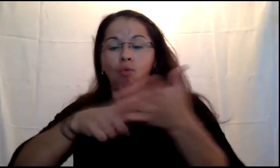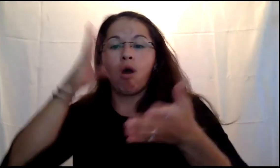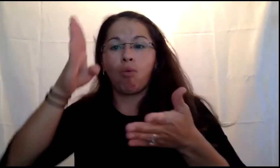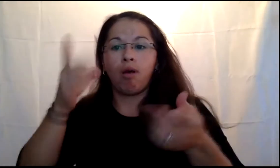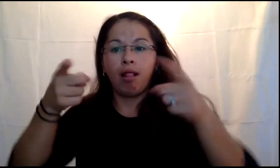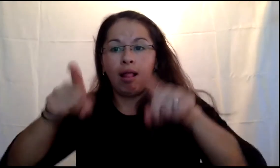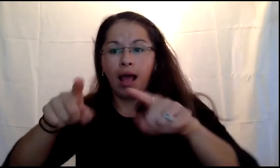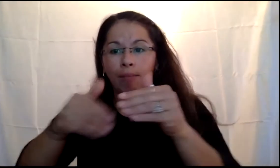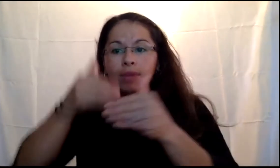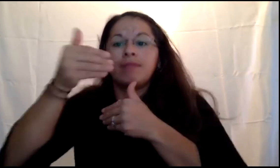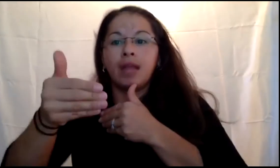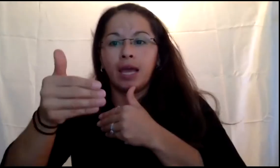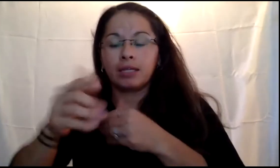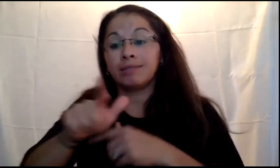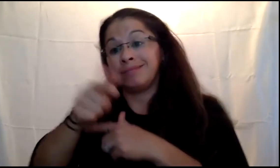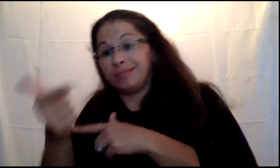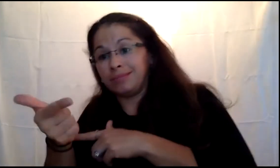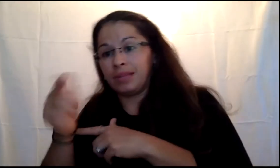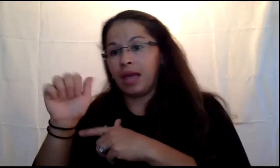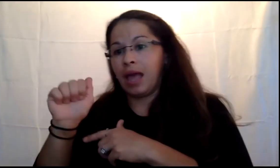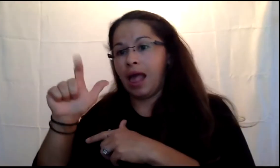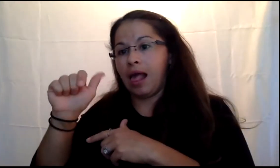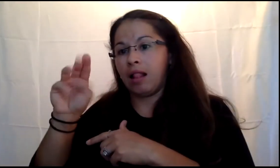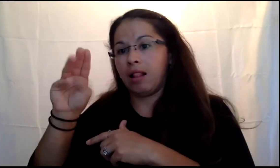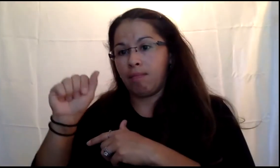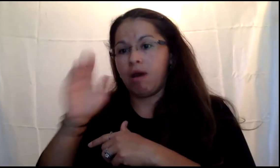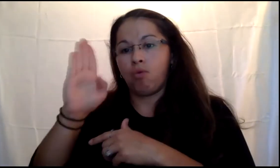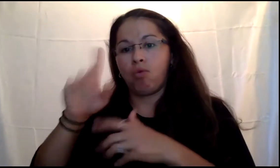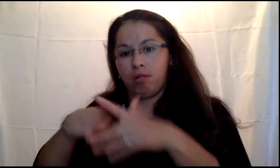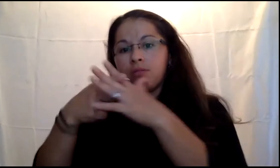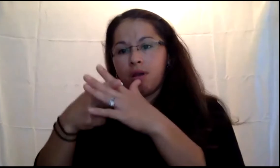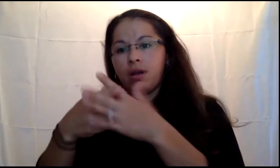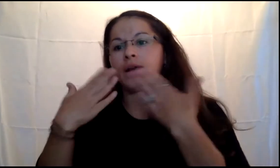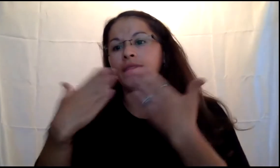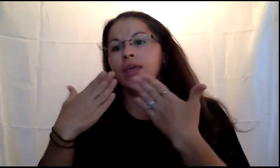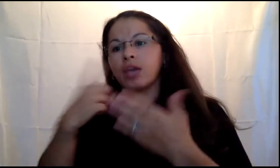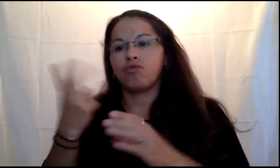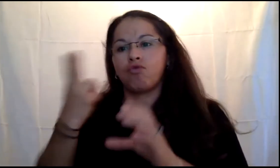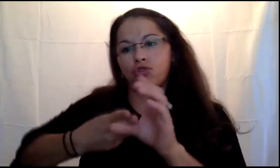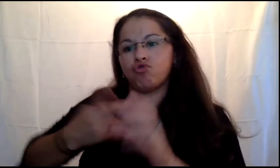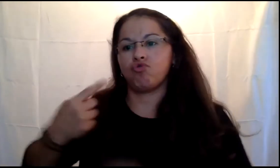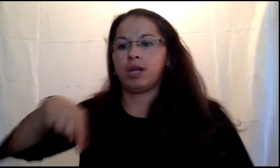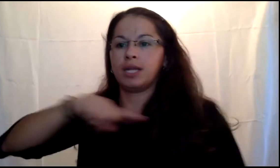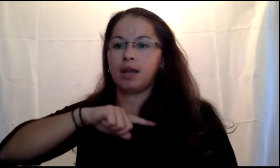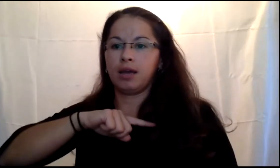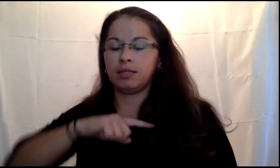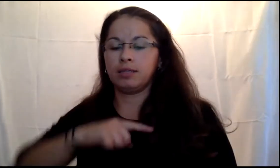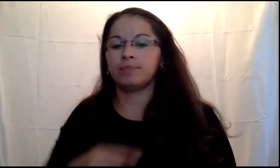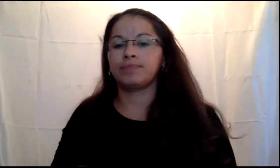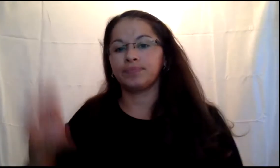kick it to Alma, who will get the session started. So thanks for joining us. Hey everyone, thanks for joining. My name